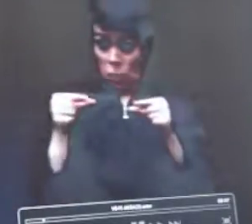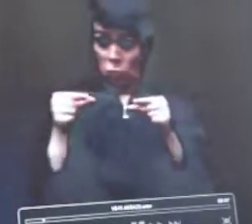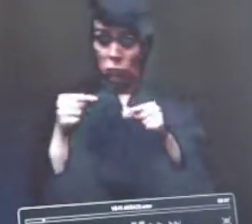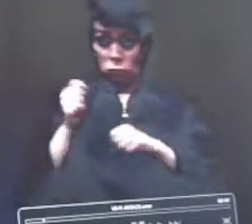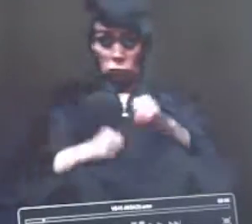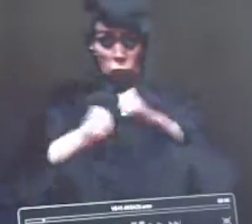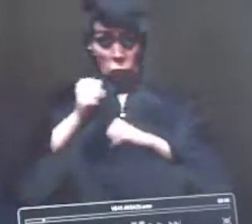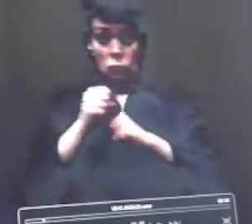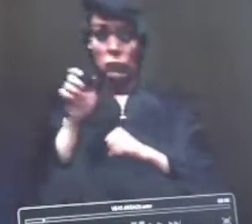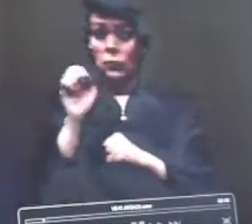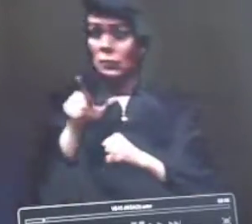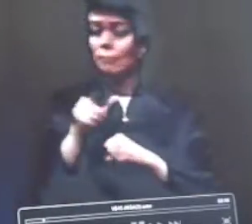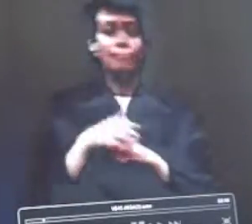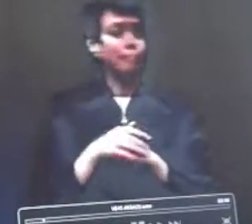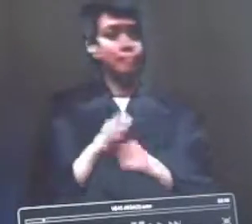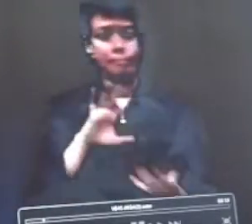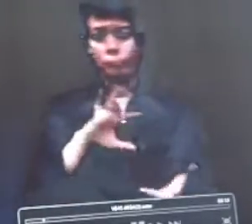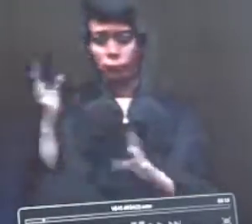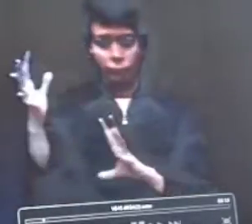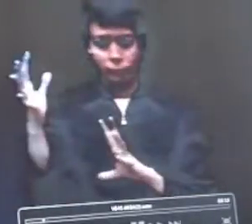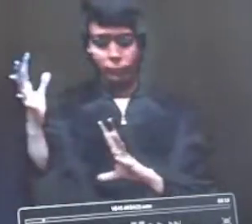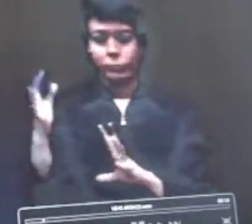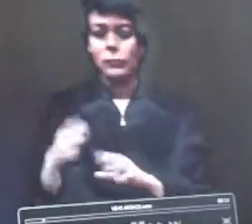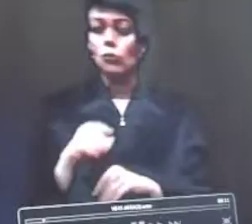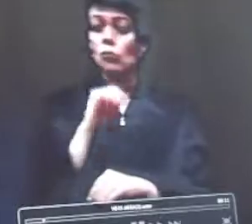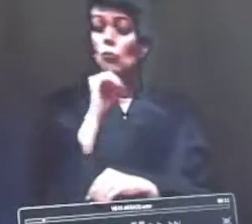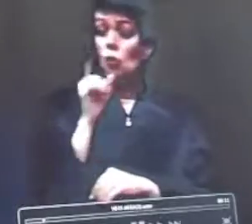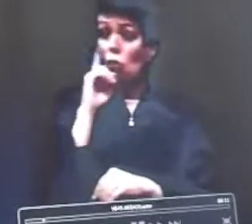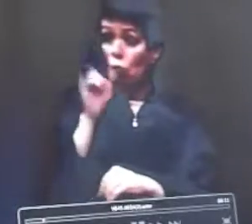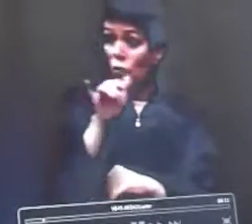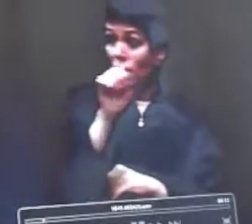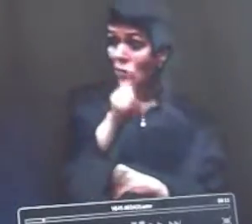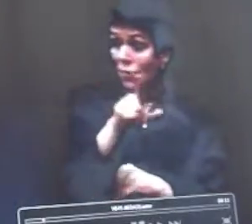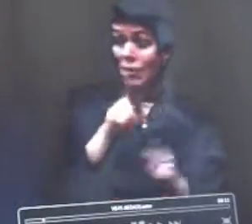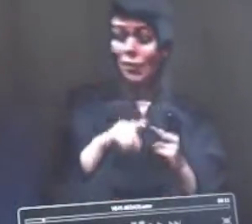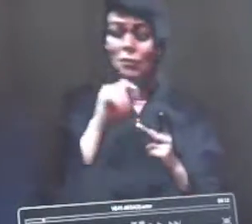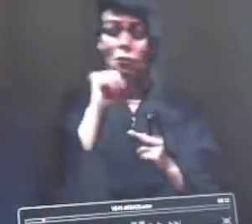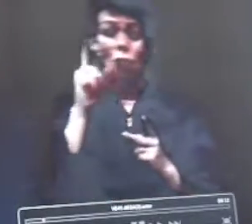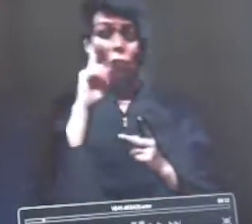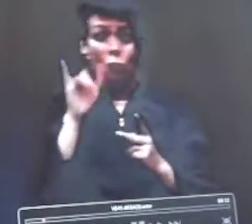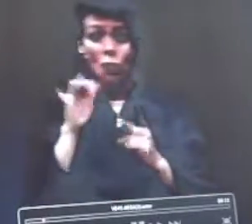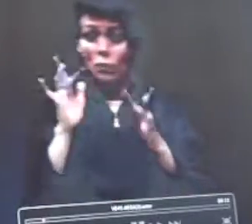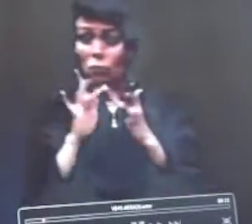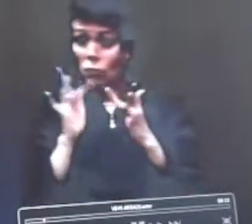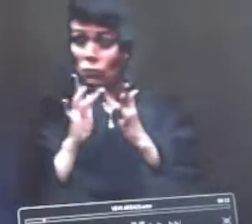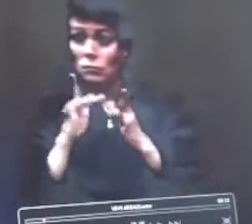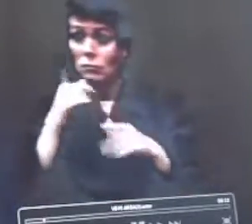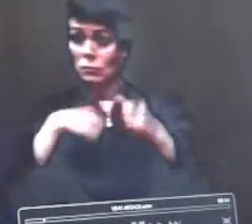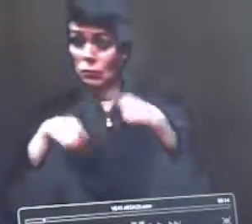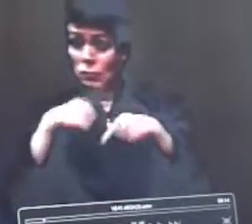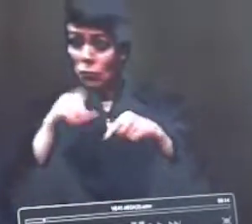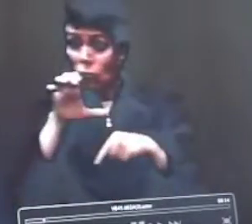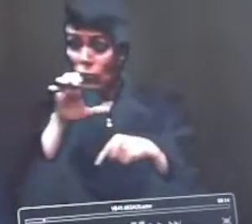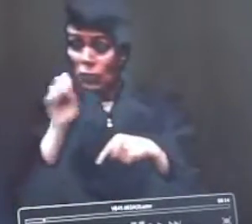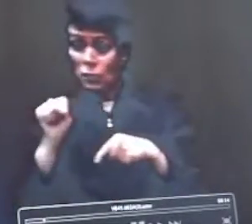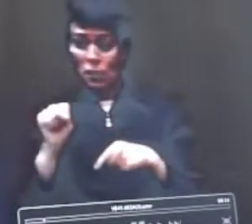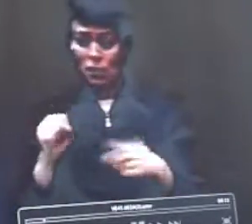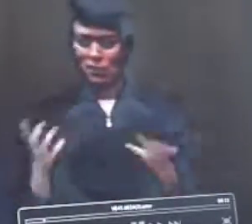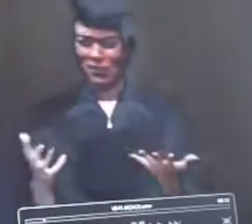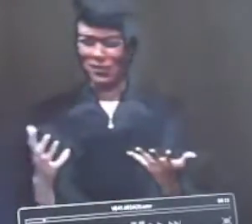Or sometimes the grammatical structure of ASL was not there. It didn't look like ASL, and it didn't look